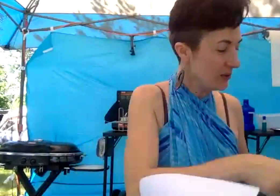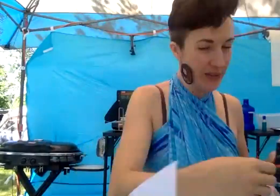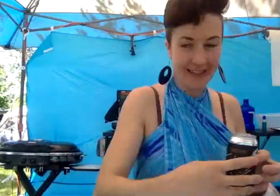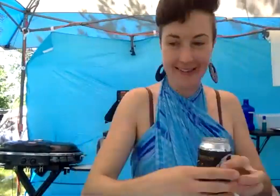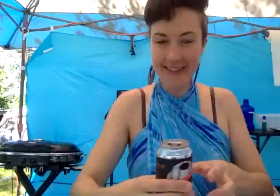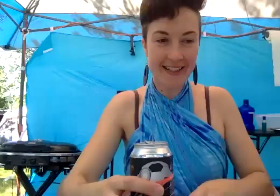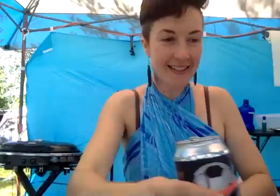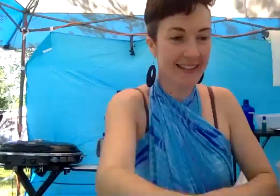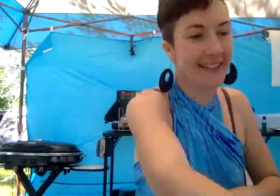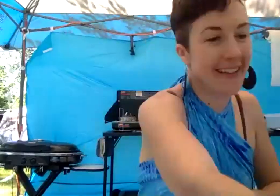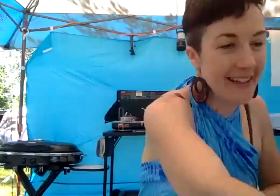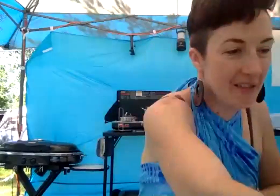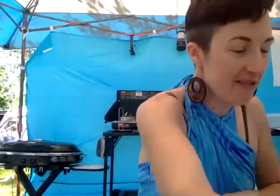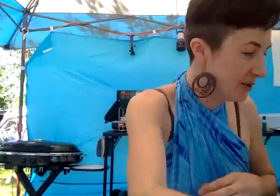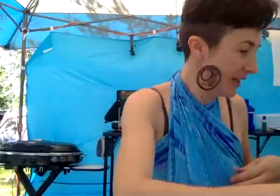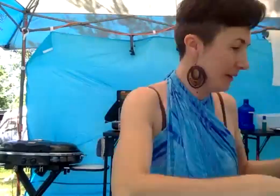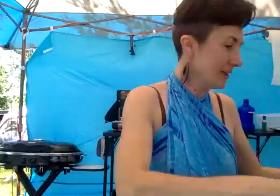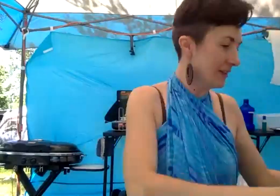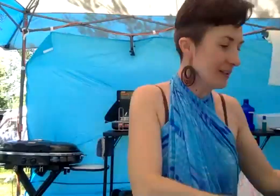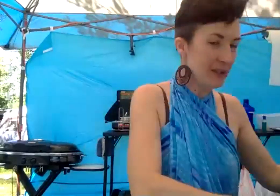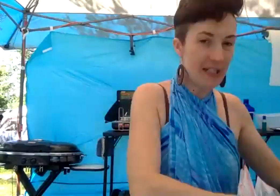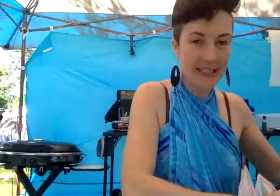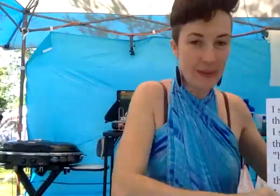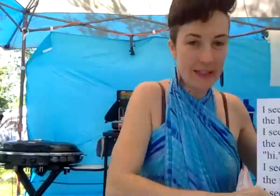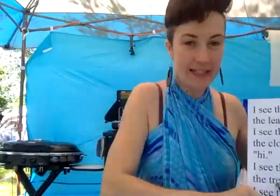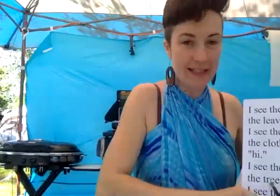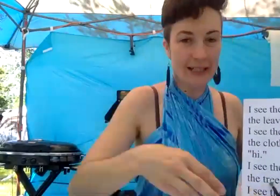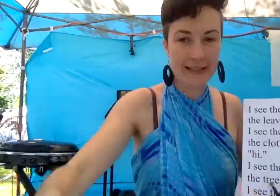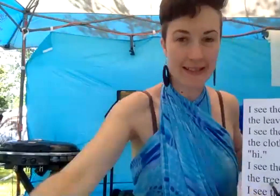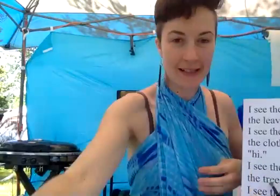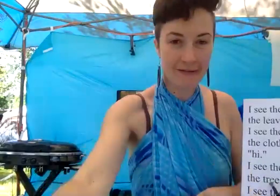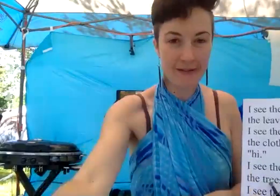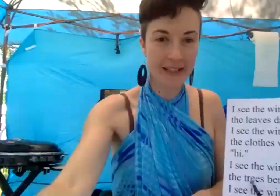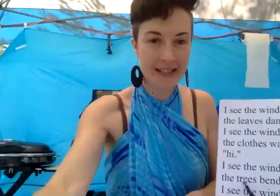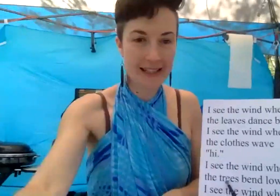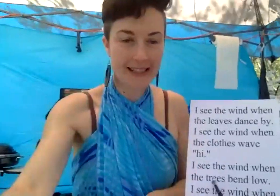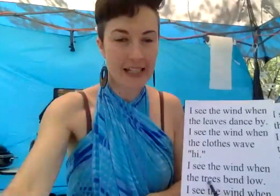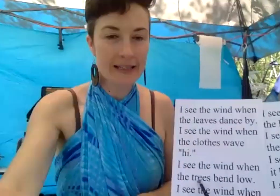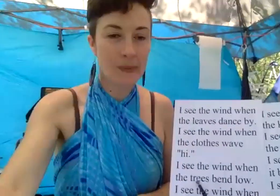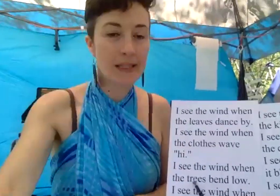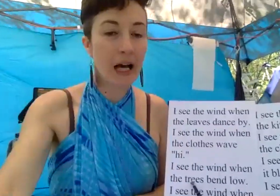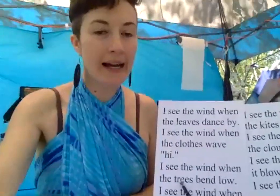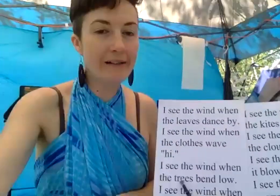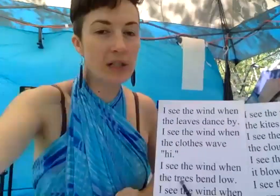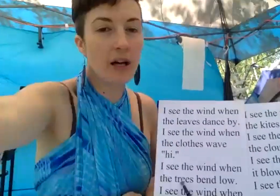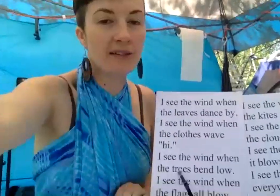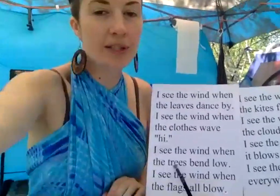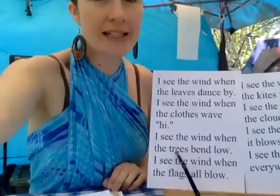So the vocabulary words that you need to learn how to sign for this. This one's kind of a long one. It's a